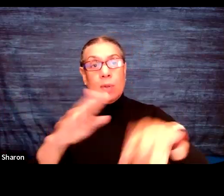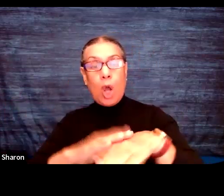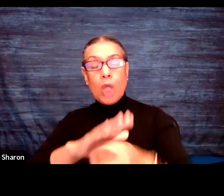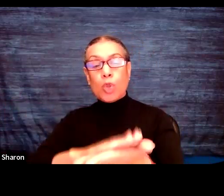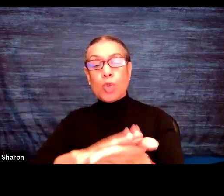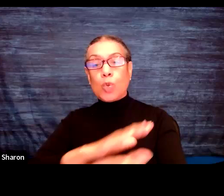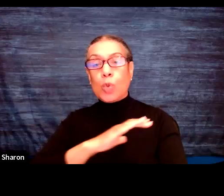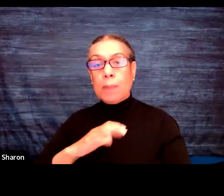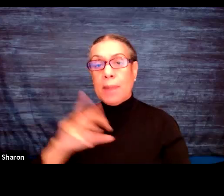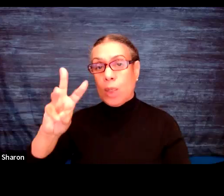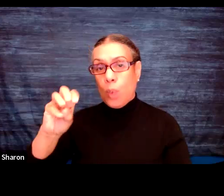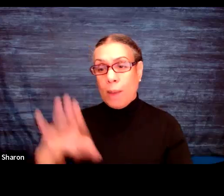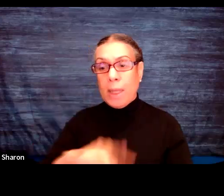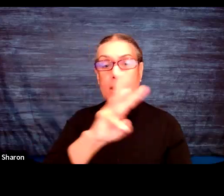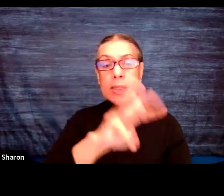committee's website,